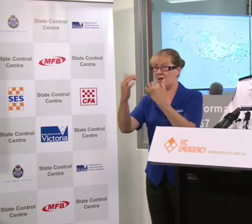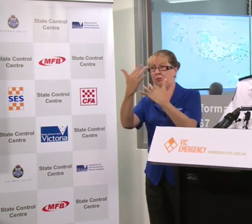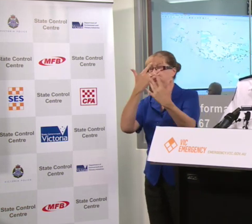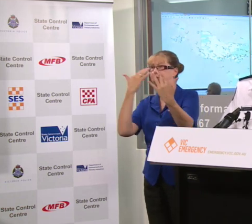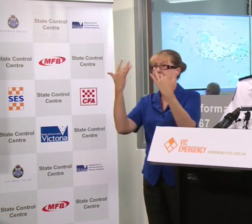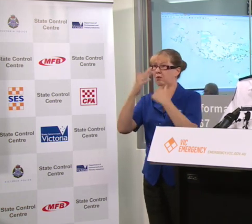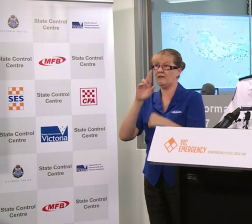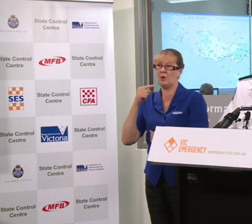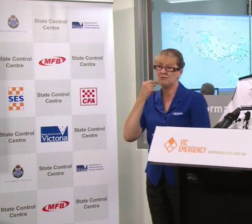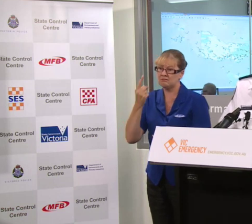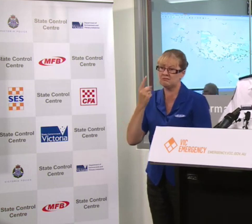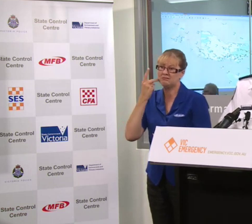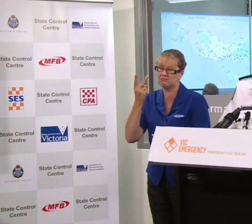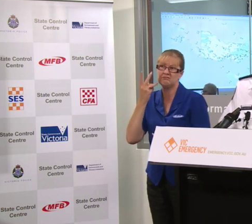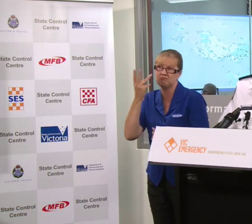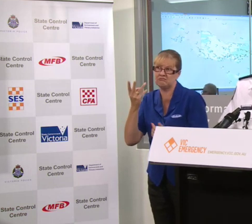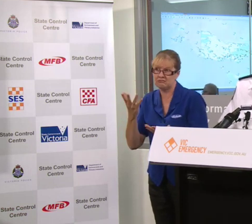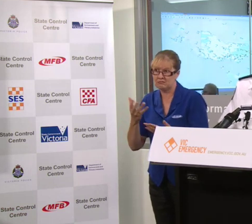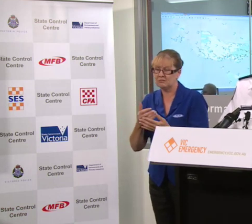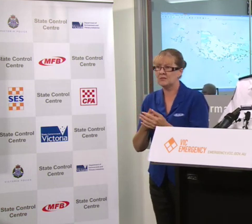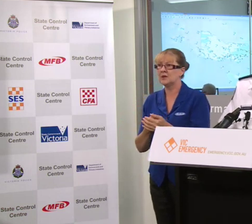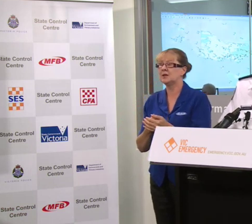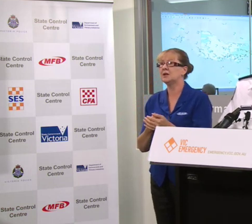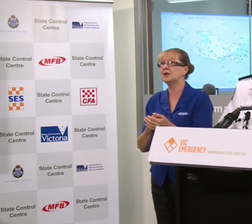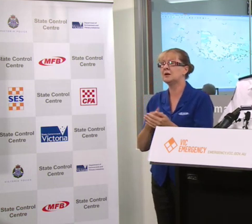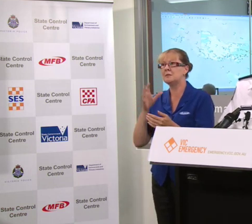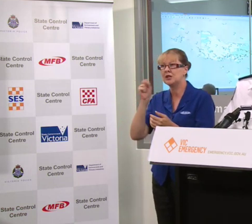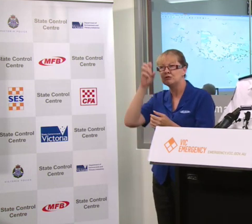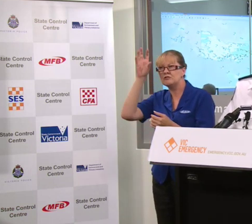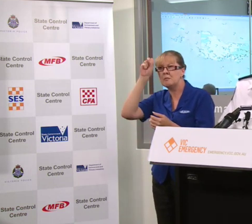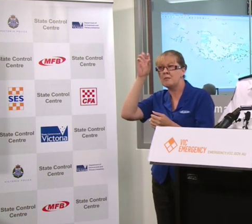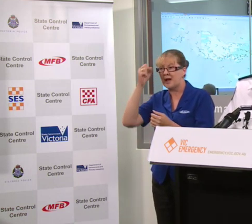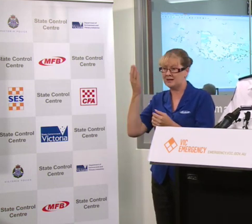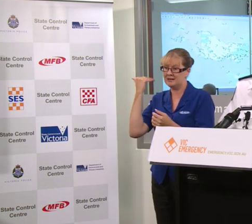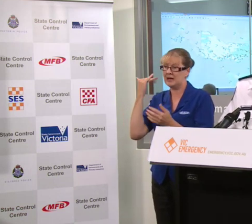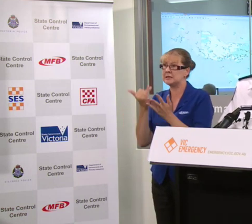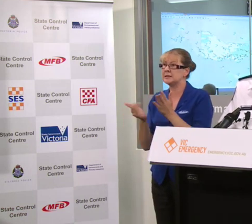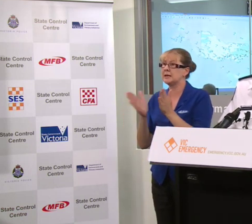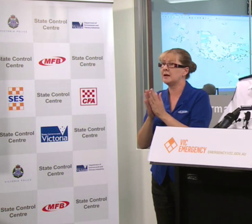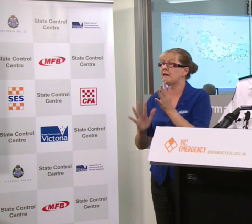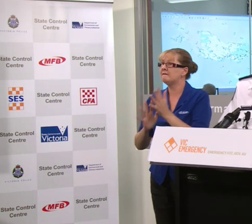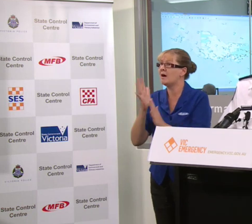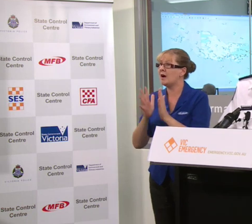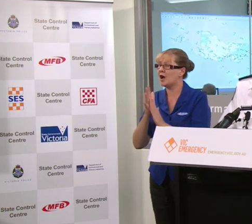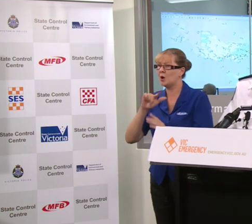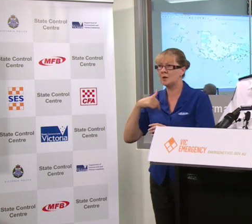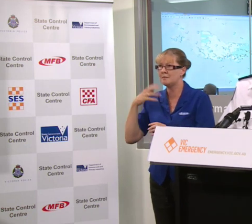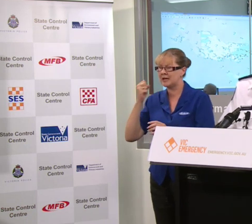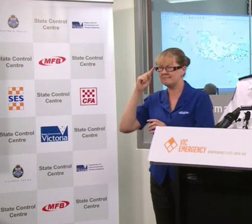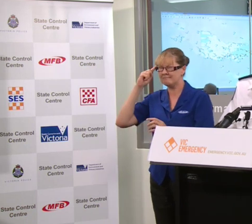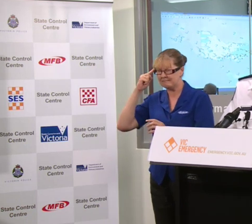some days. We also reflect on the fires of Sunday, and there is obviously many lessons to be learnt